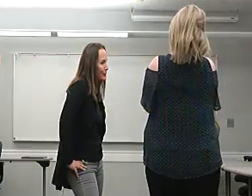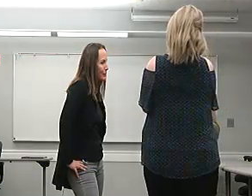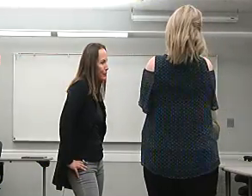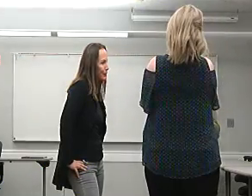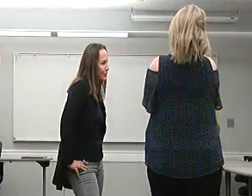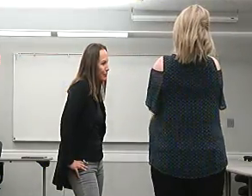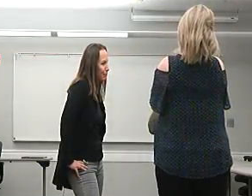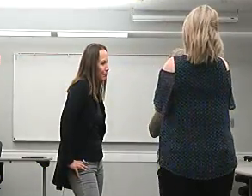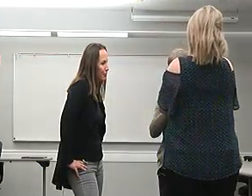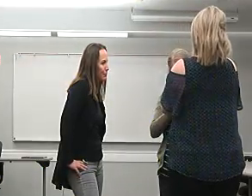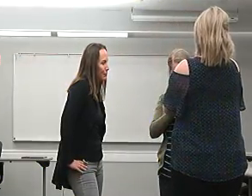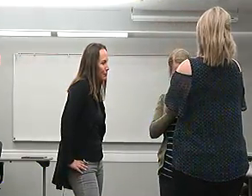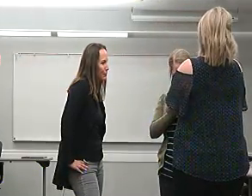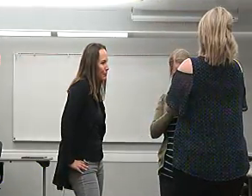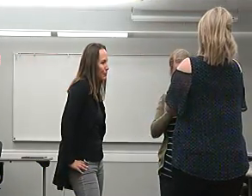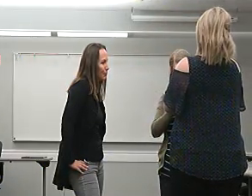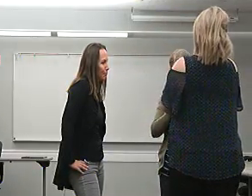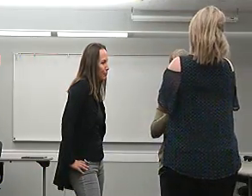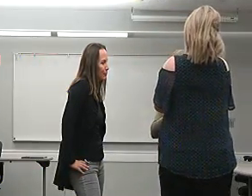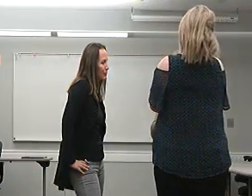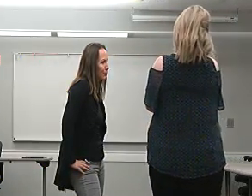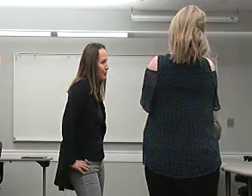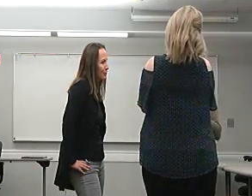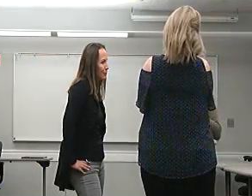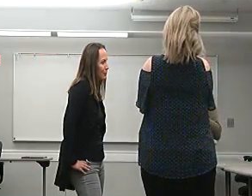that reminds you of she's good.